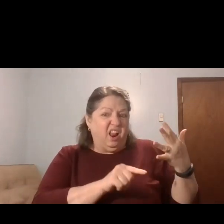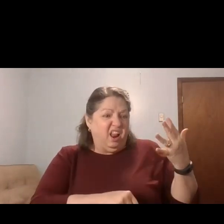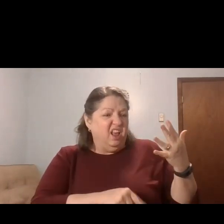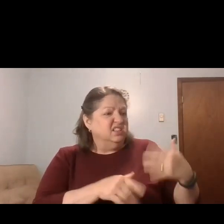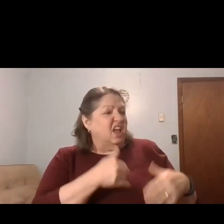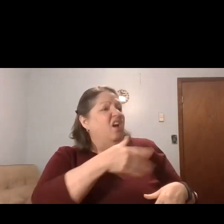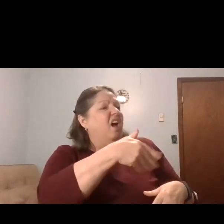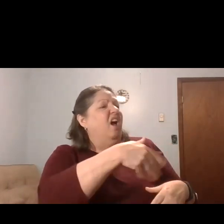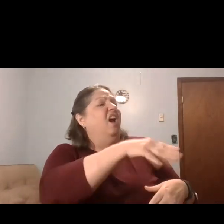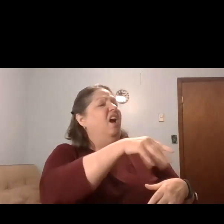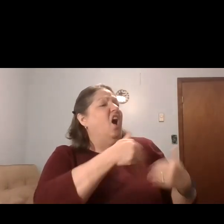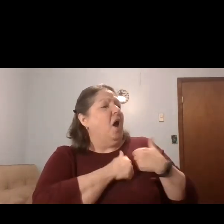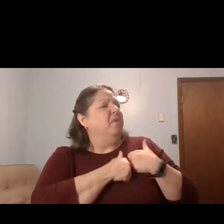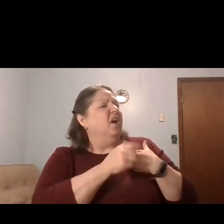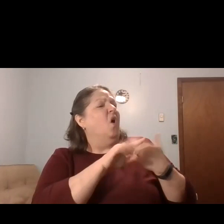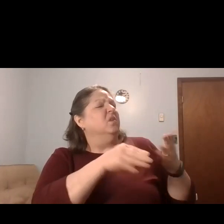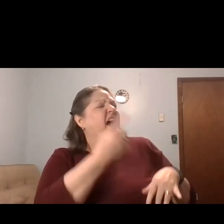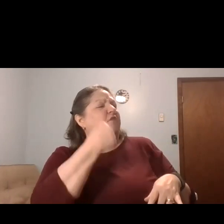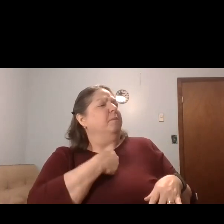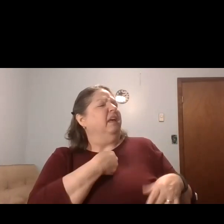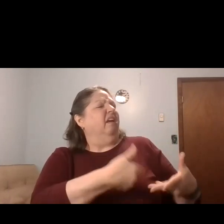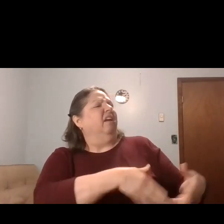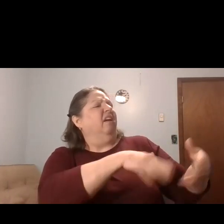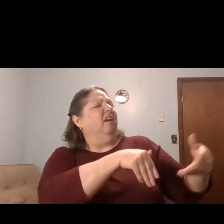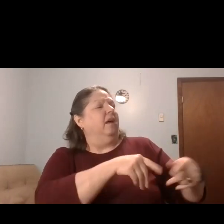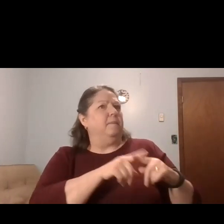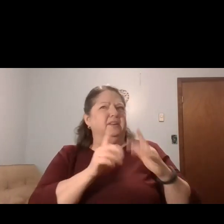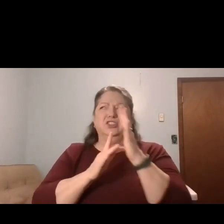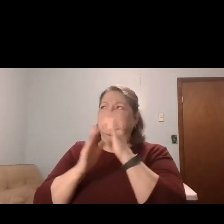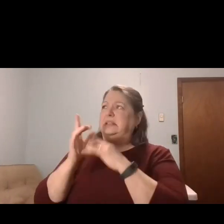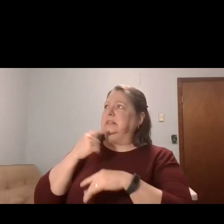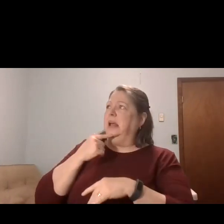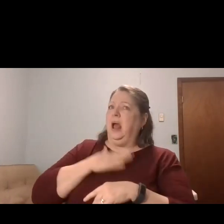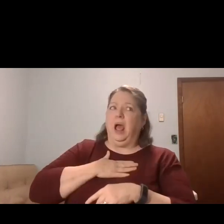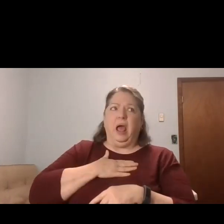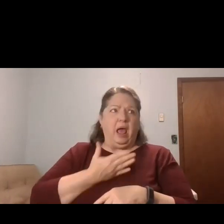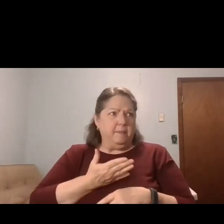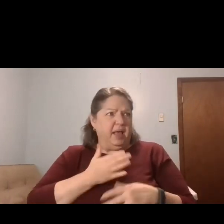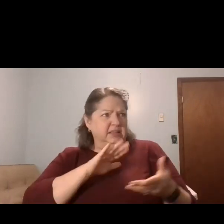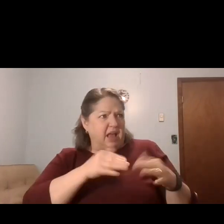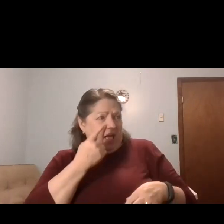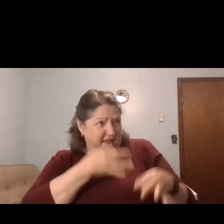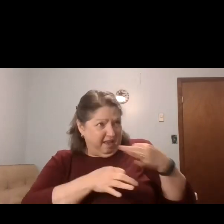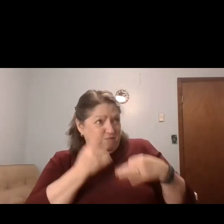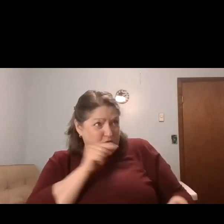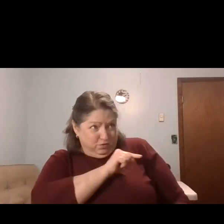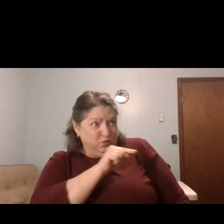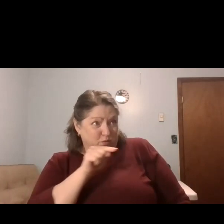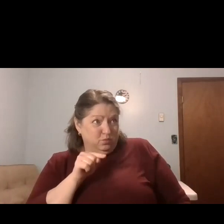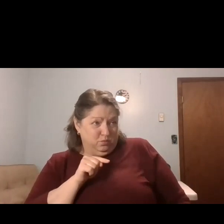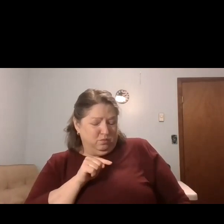Jesus came and died for his subjects. He set the stage for the hope that we have in